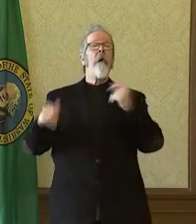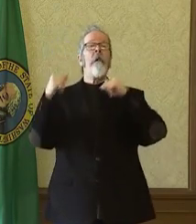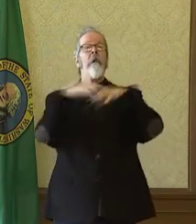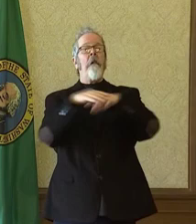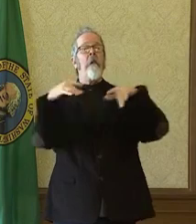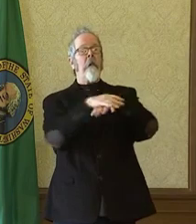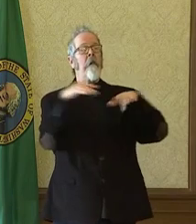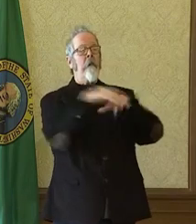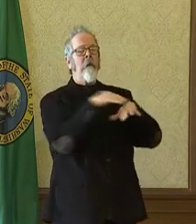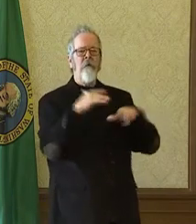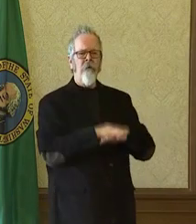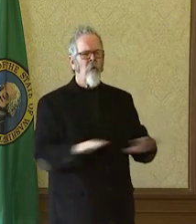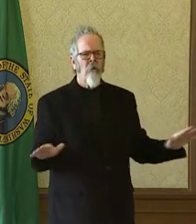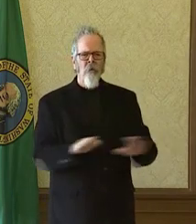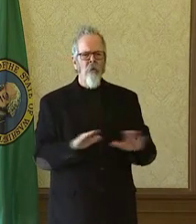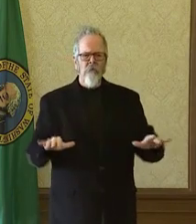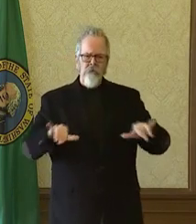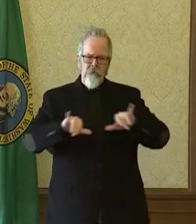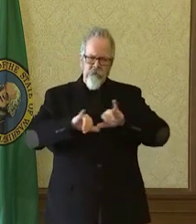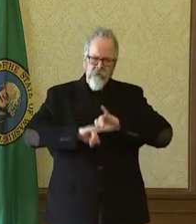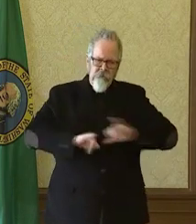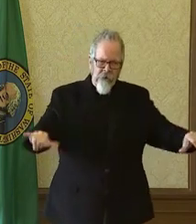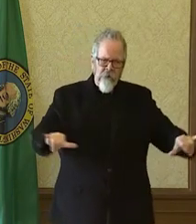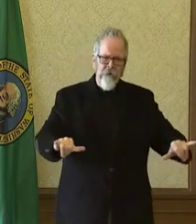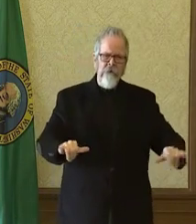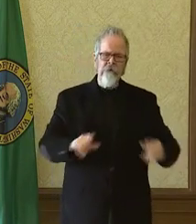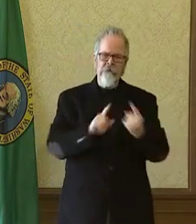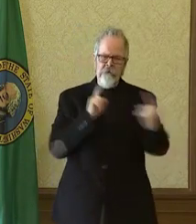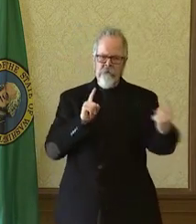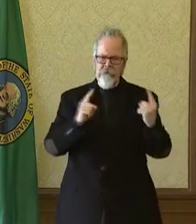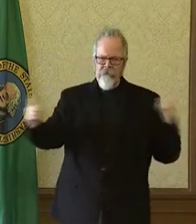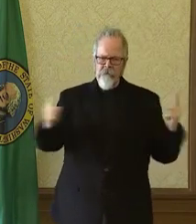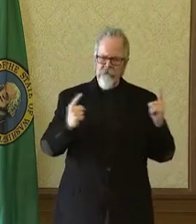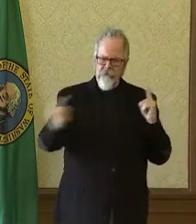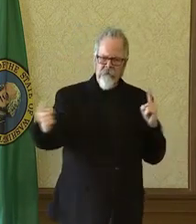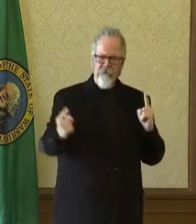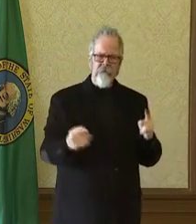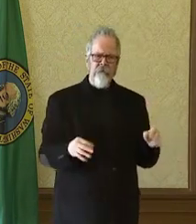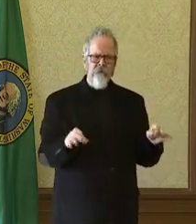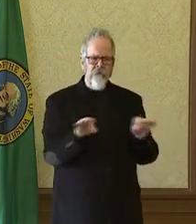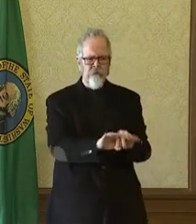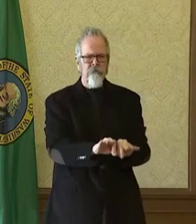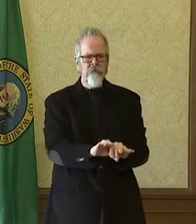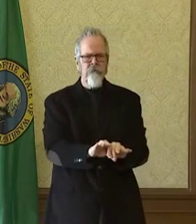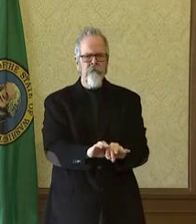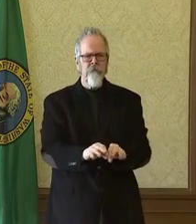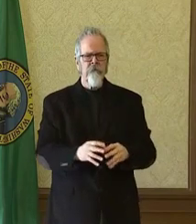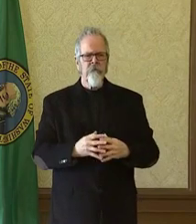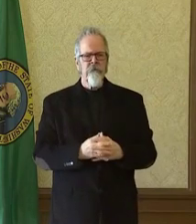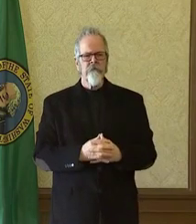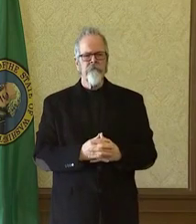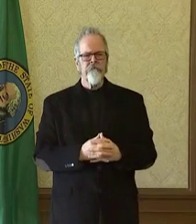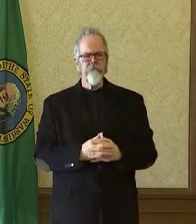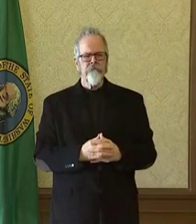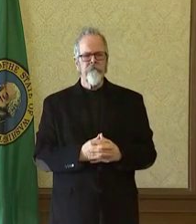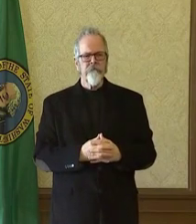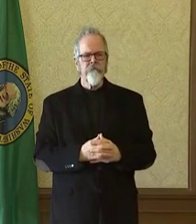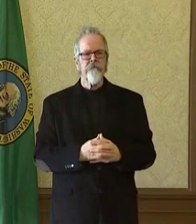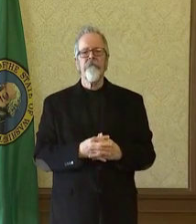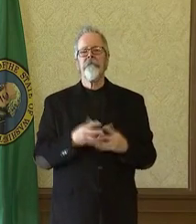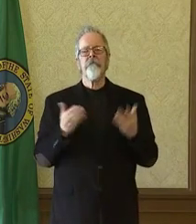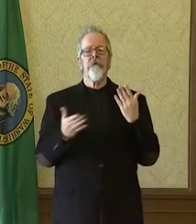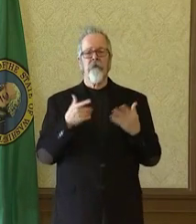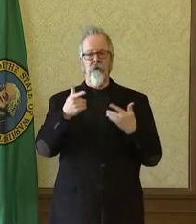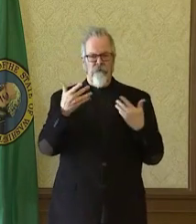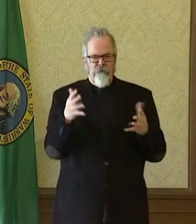going to succeed on this. You may have seen some modeling done by the Institute for Health Metrics here in Seattle,